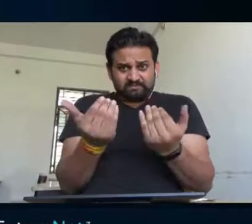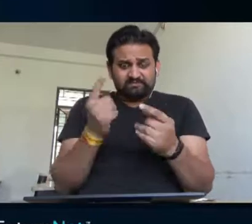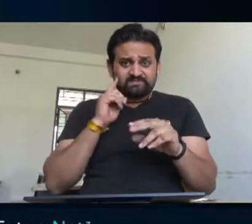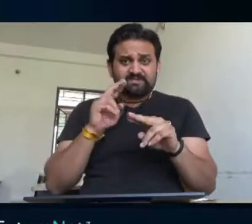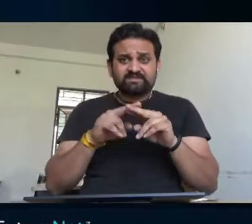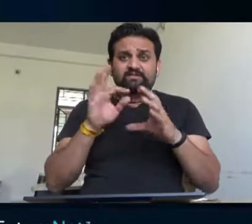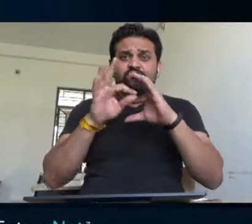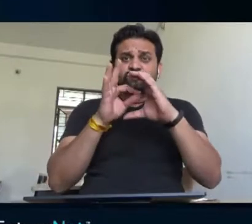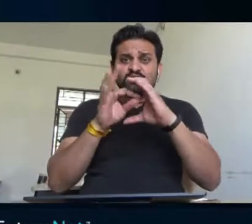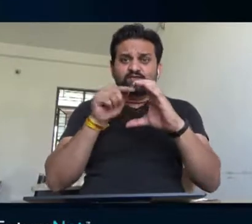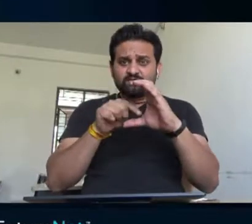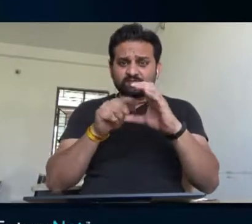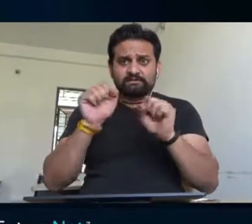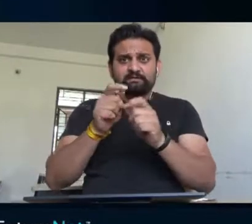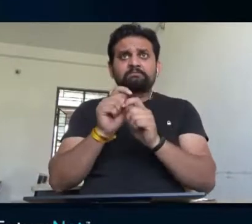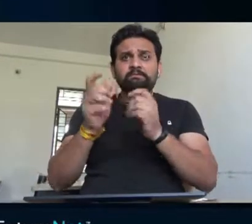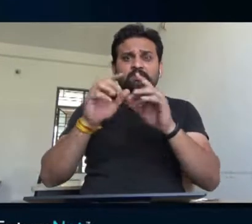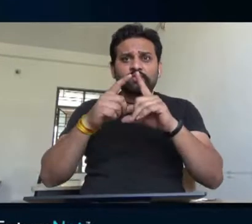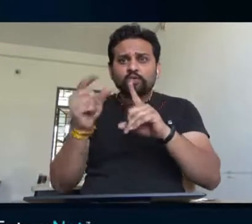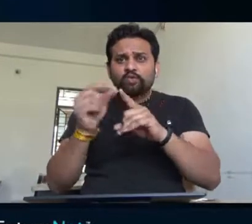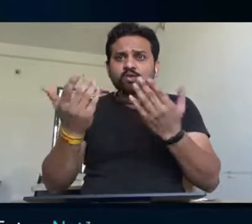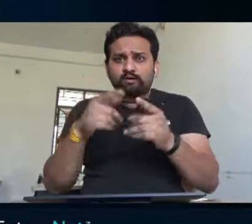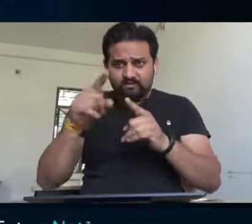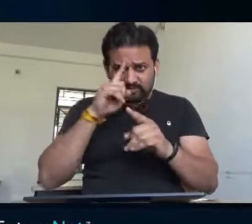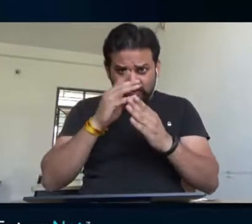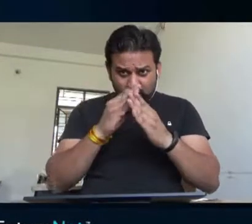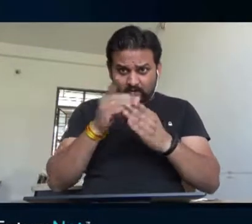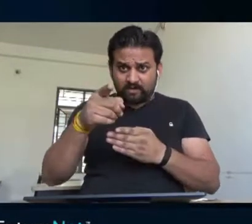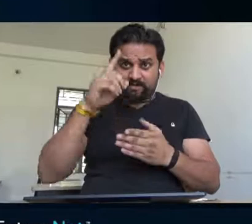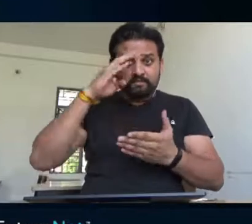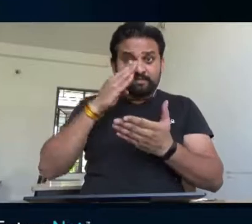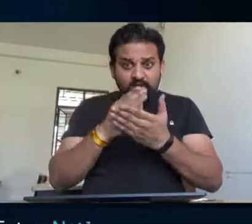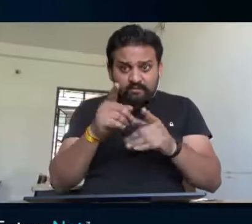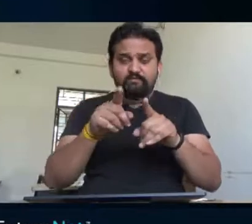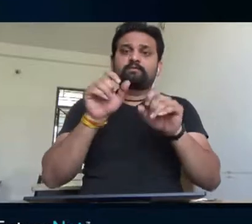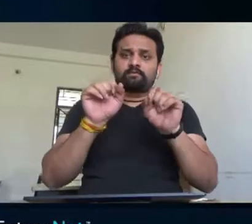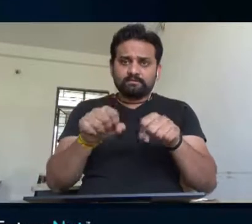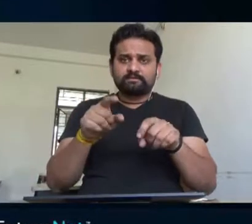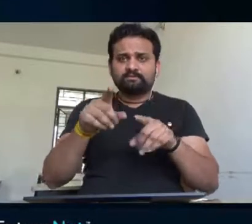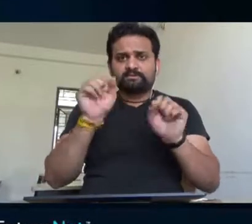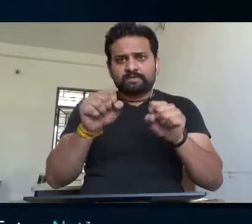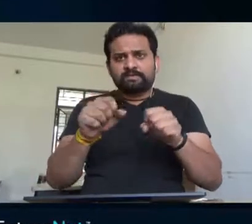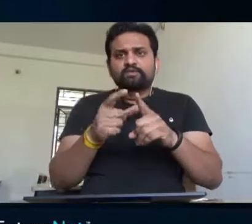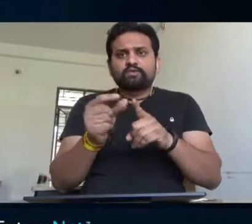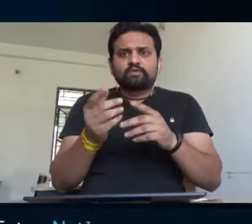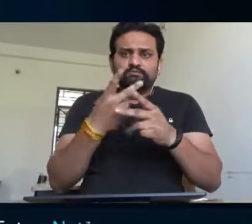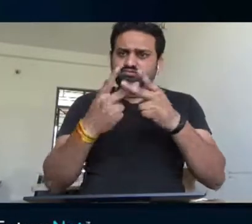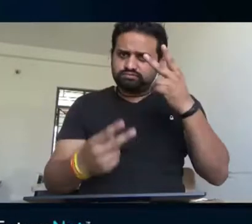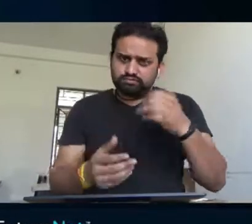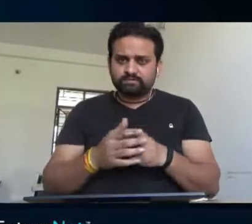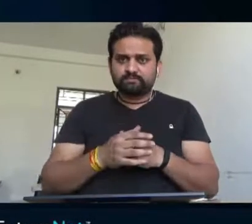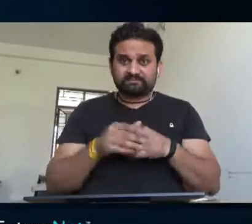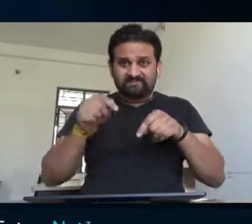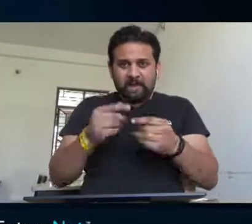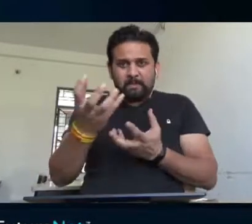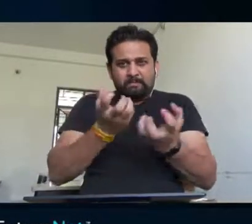with the Futuro price? One more time, when you believe in the Futuro, when your friends they want buy Futuros,